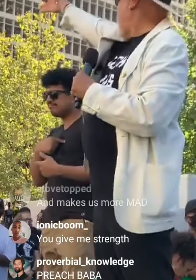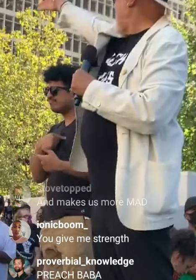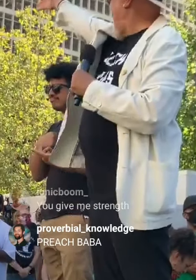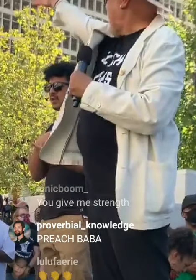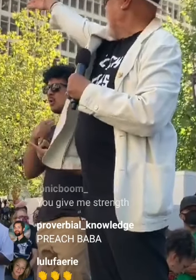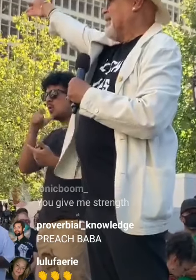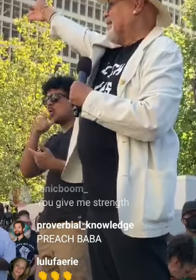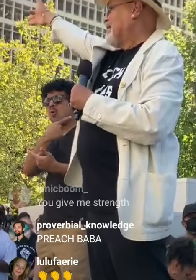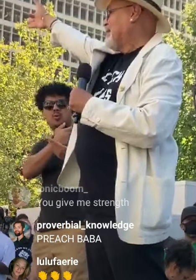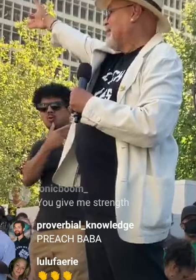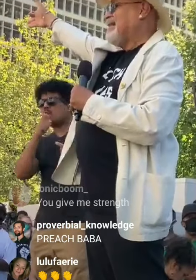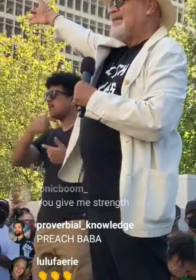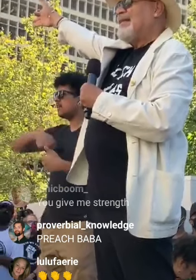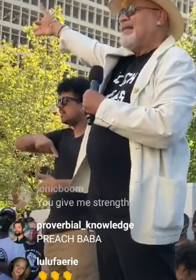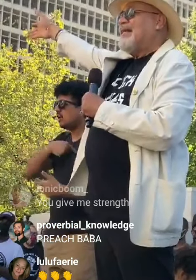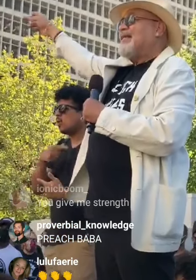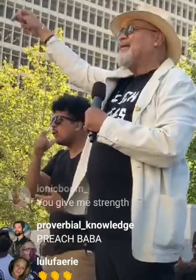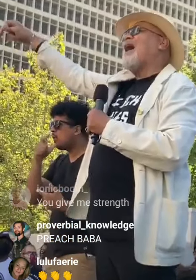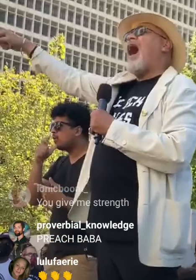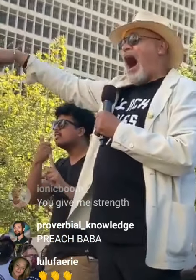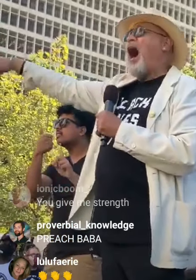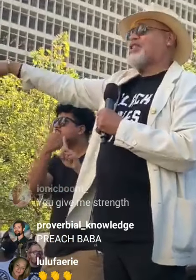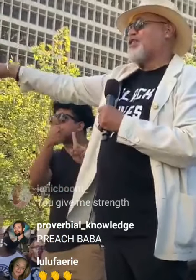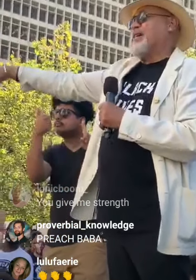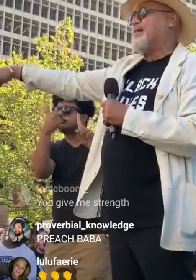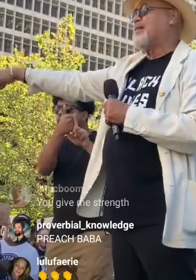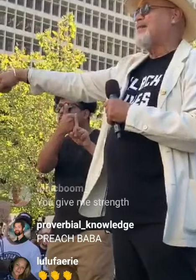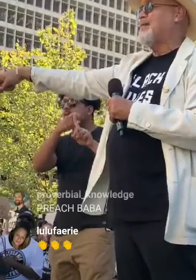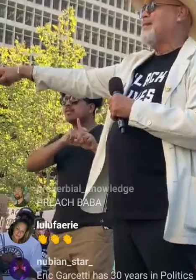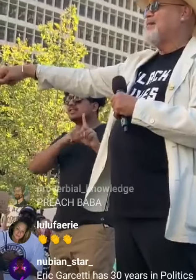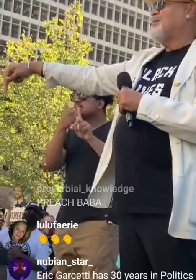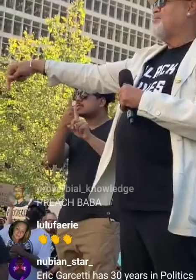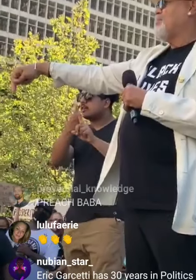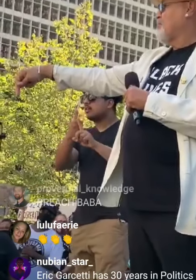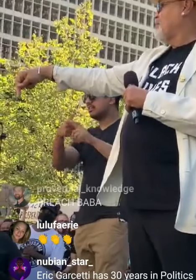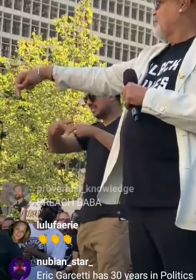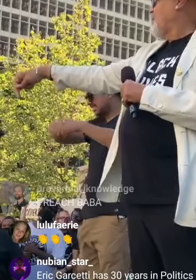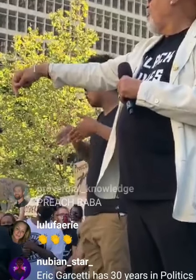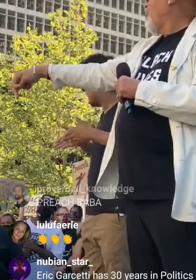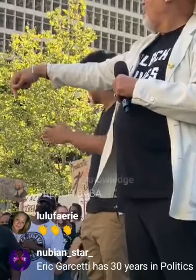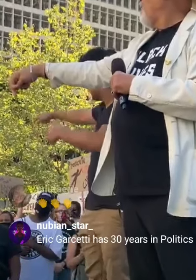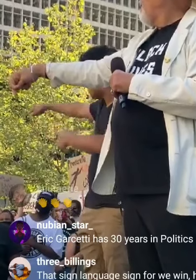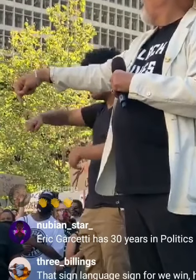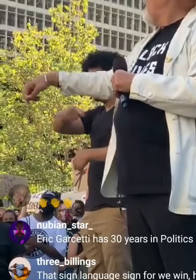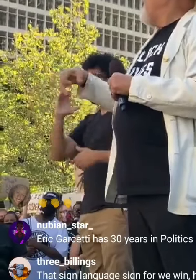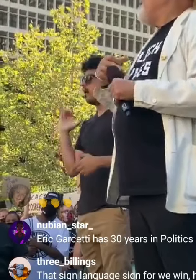Who are they protecting? These are our streets.